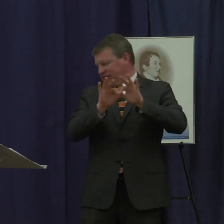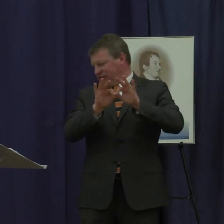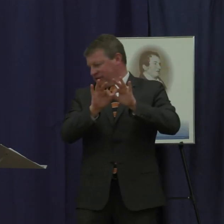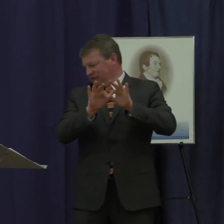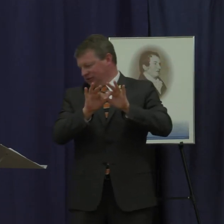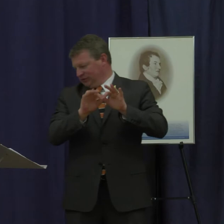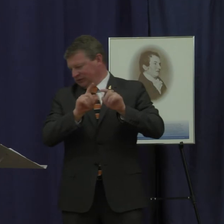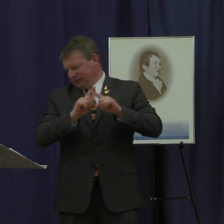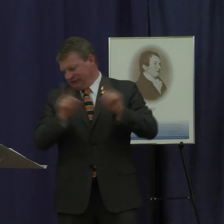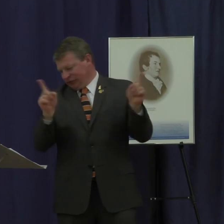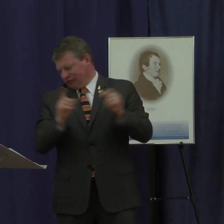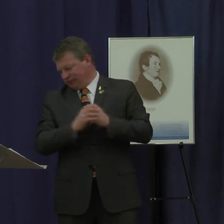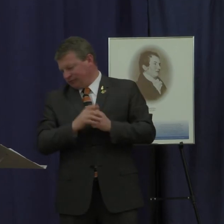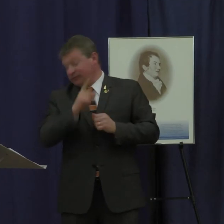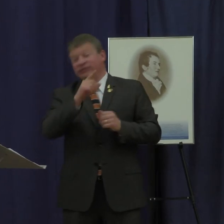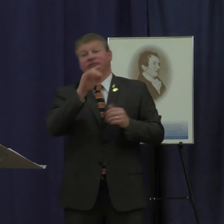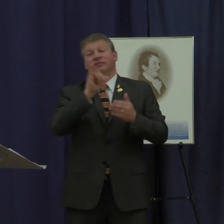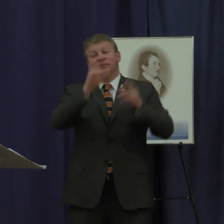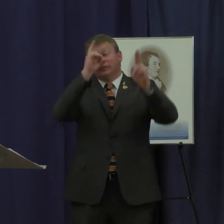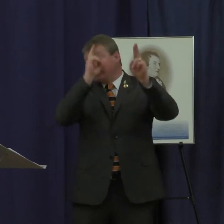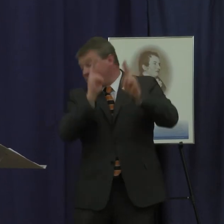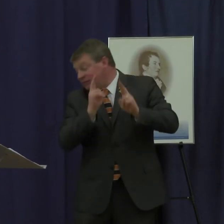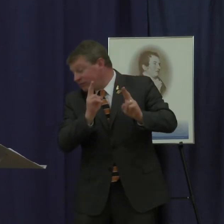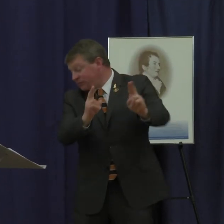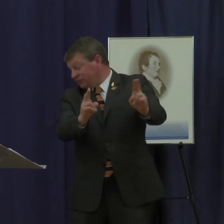It's extremely significant